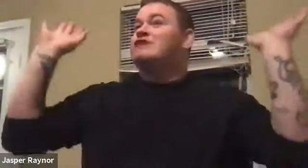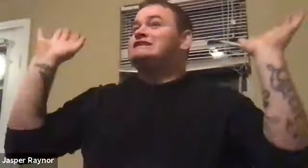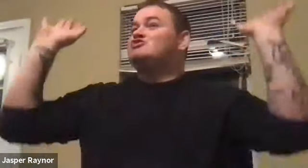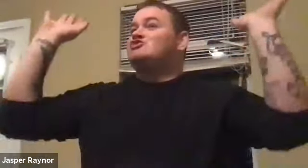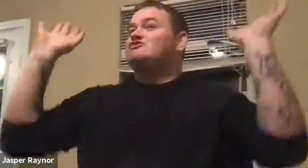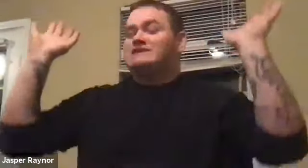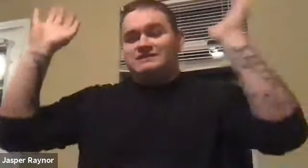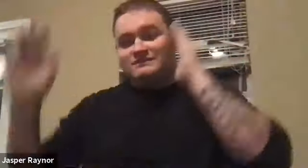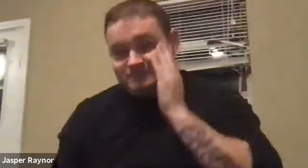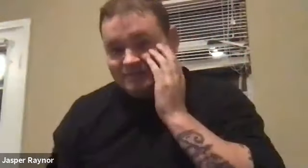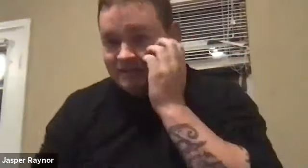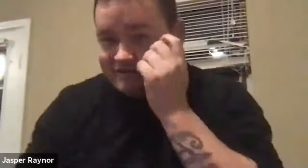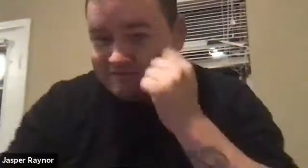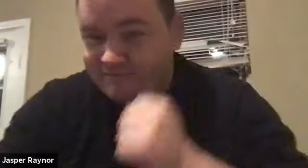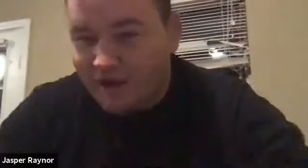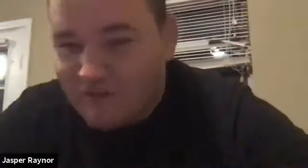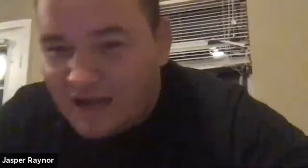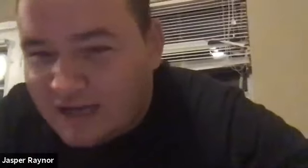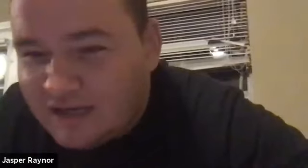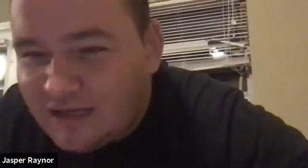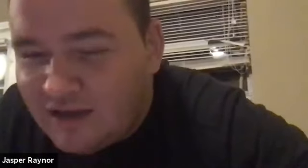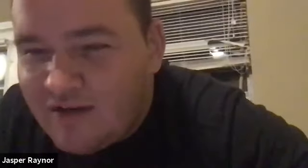raise the roof. All right.